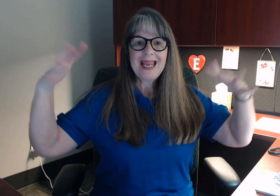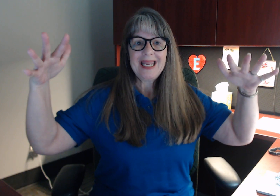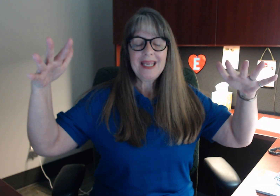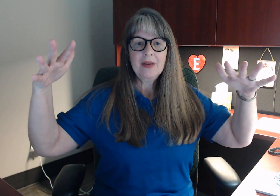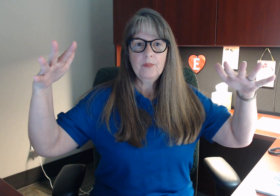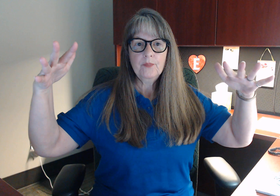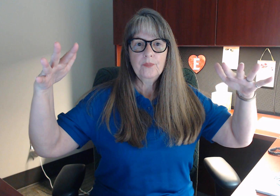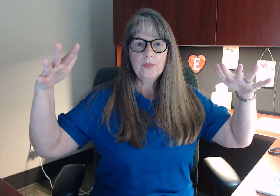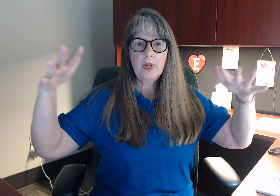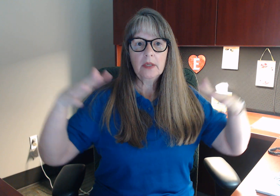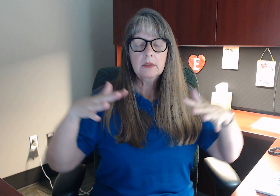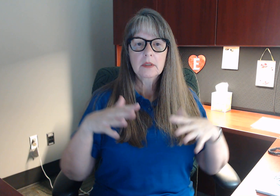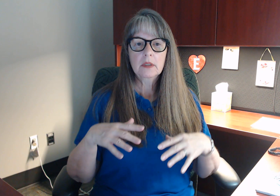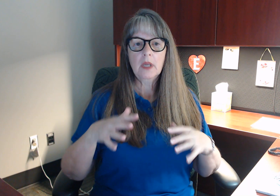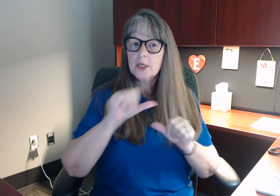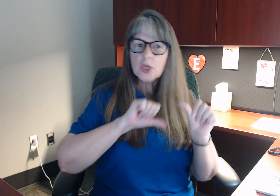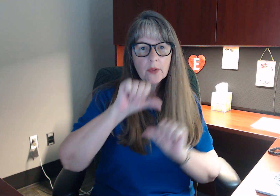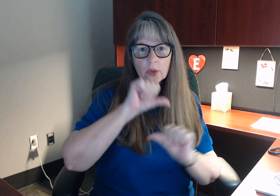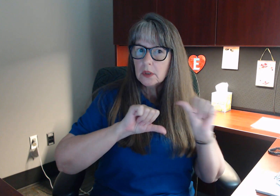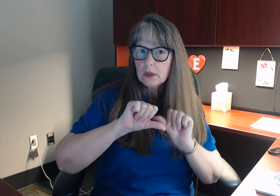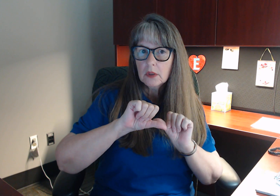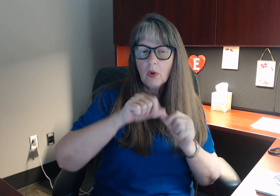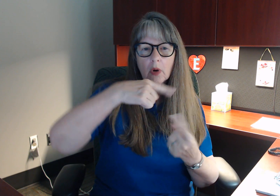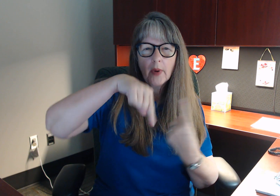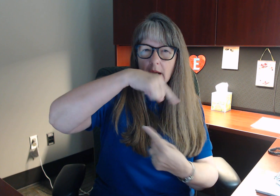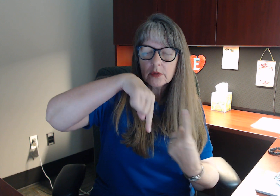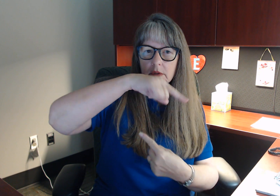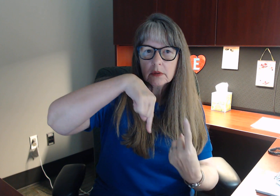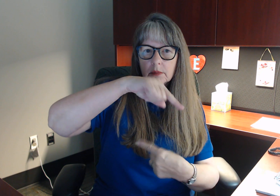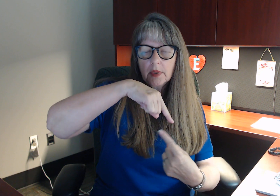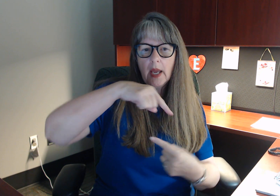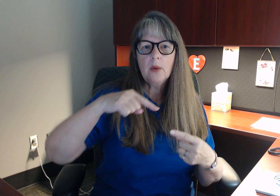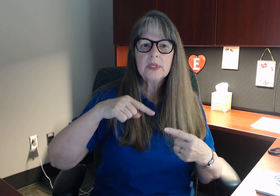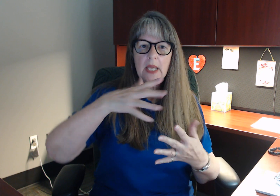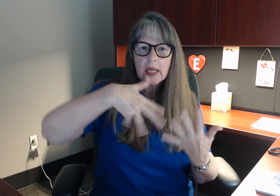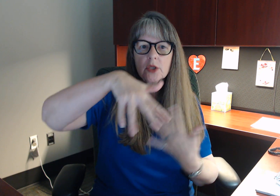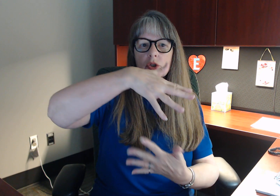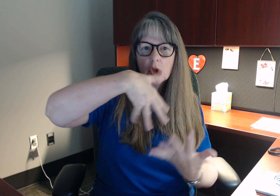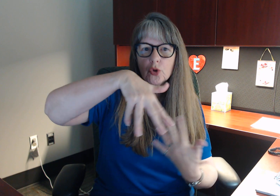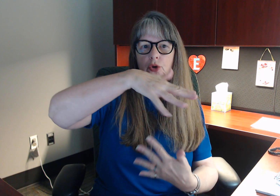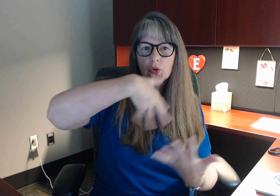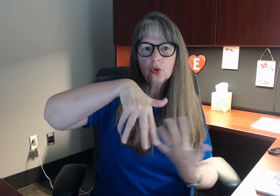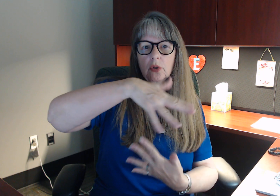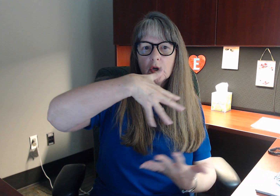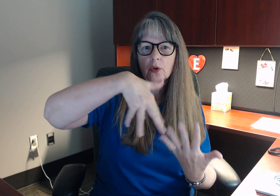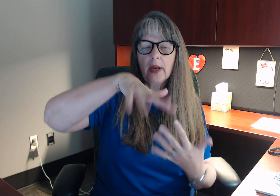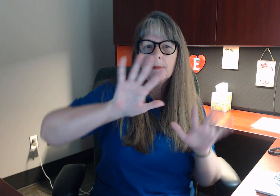anxiety, right? Not each other or around, I would say social, because you're around a bunch